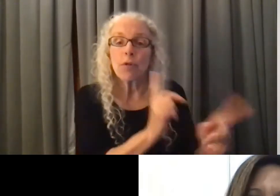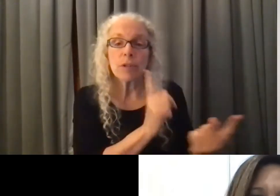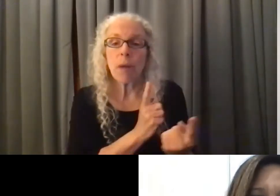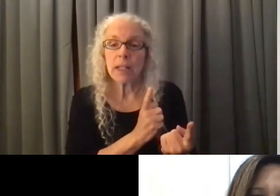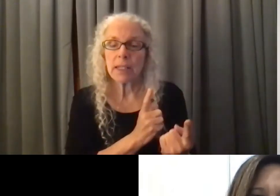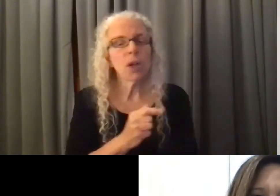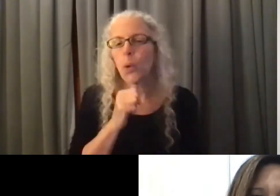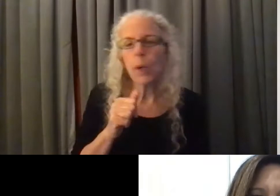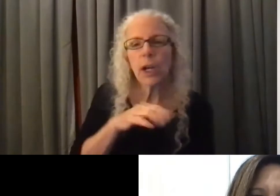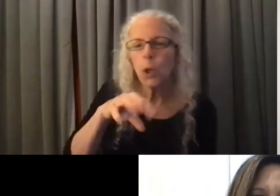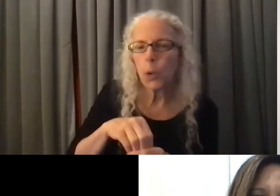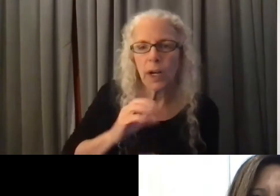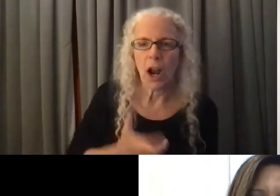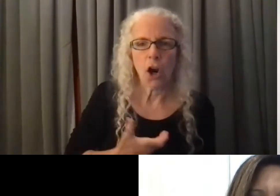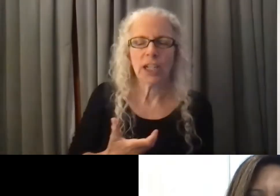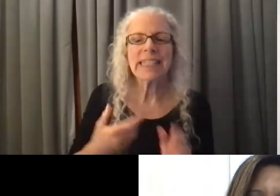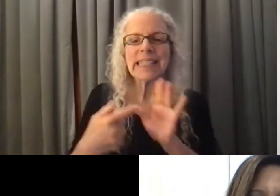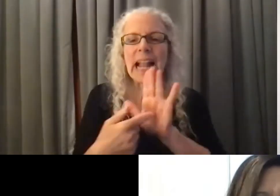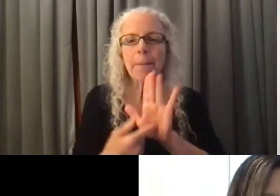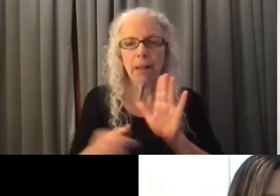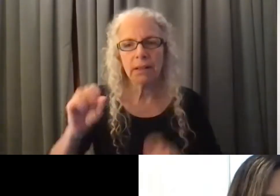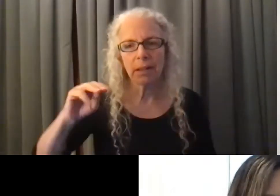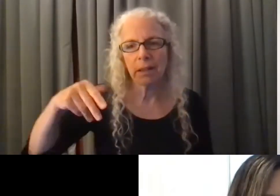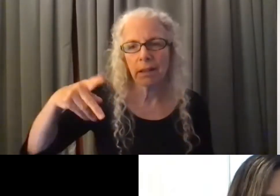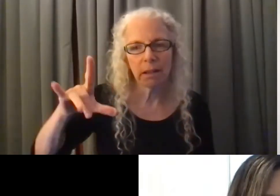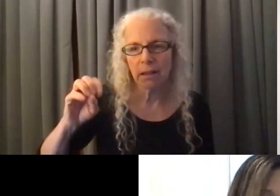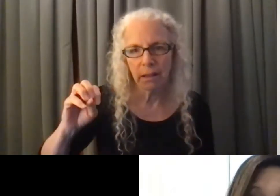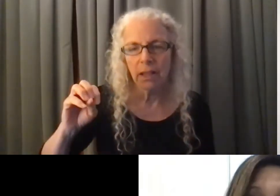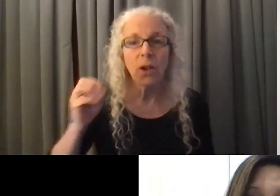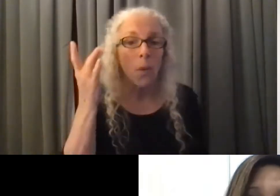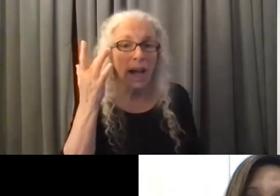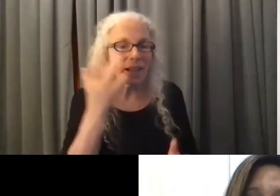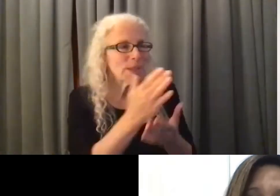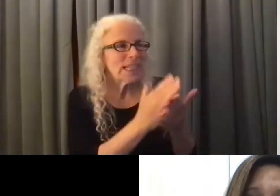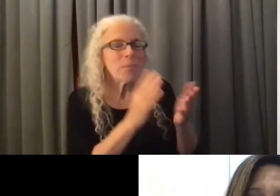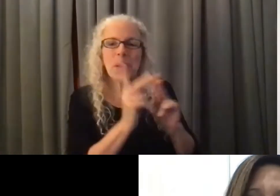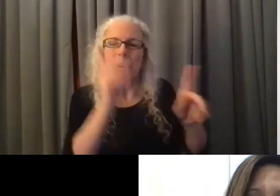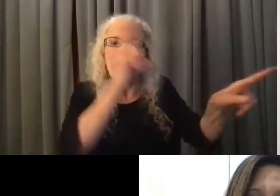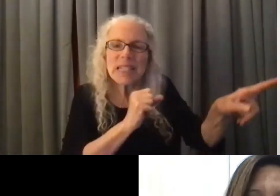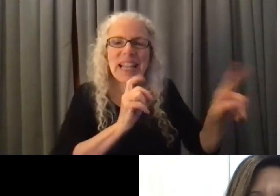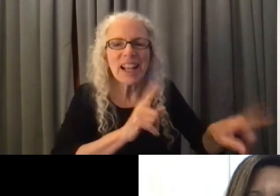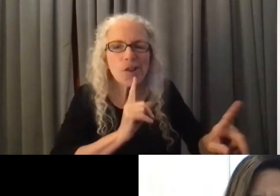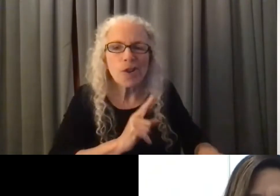sample because there were some folks that did not answer all the questions, or there wasn't a